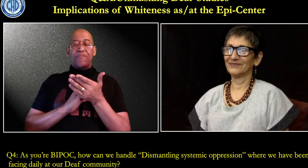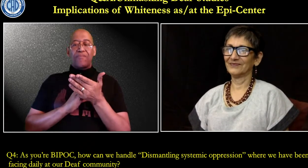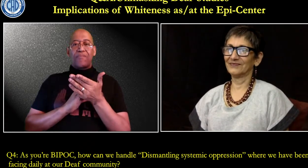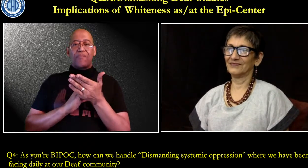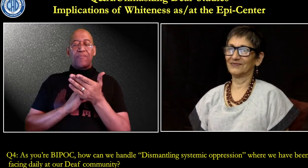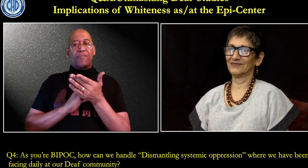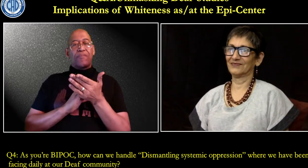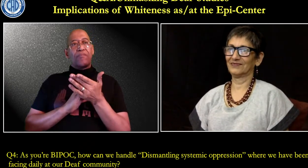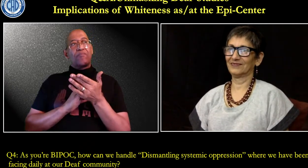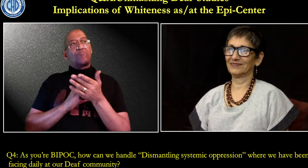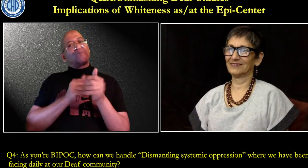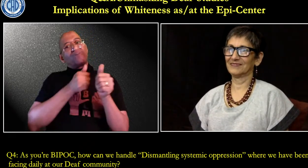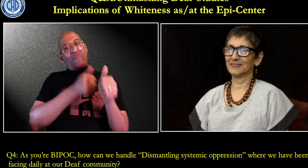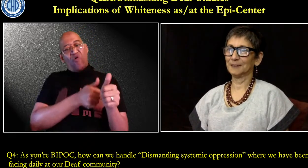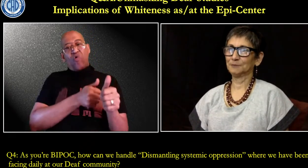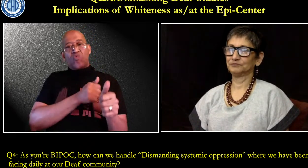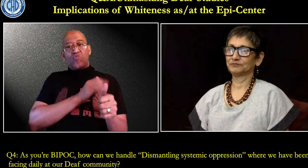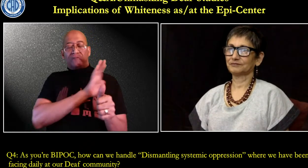But